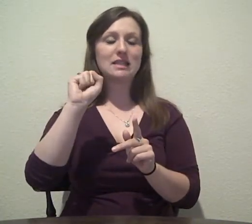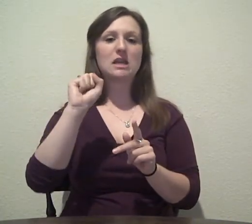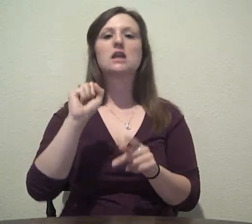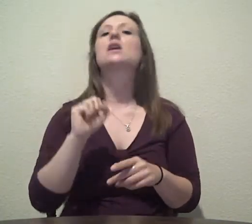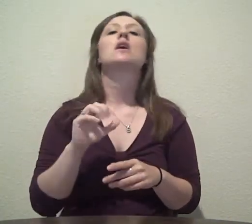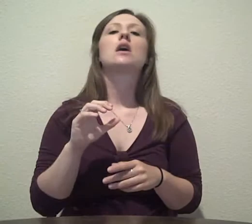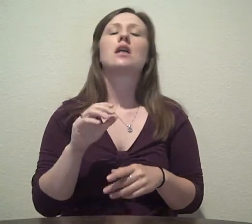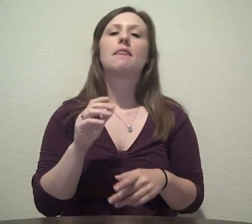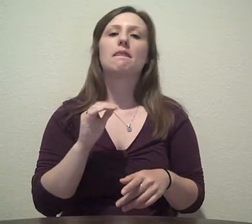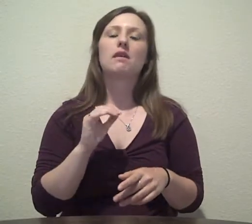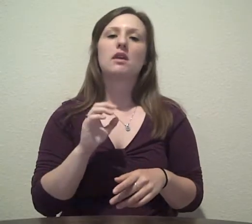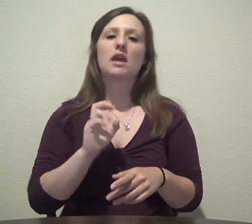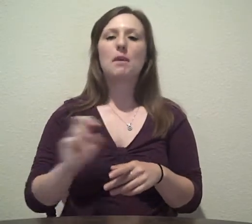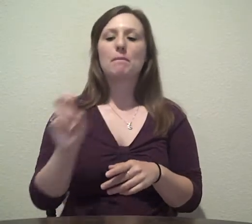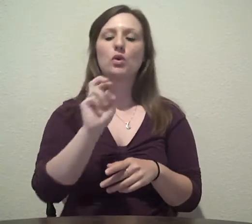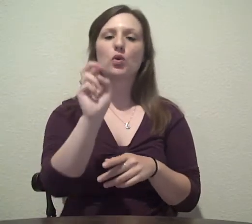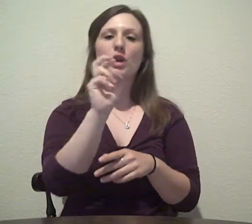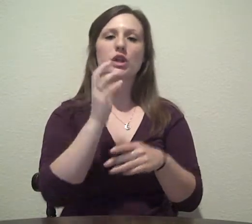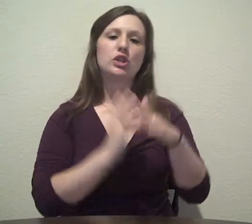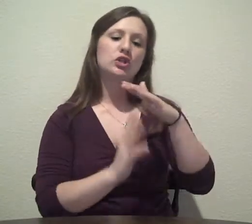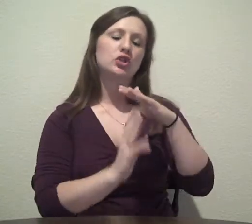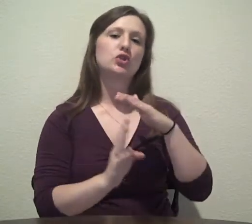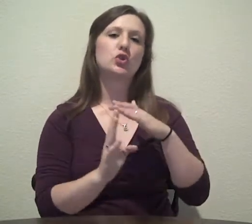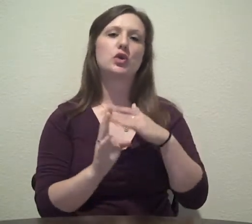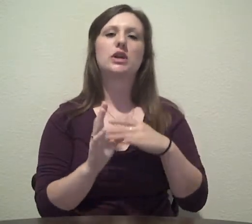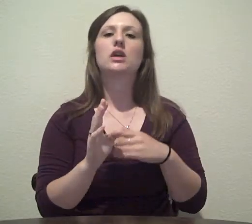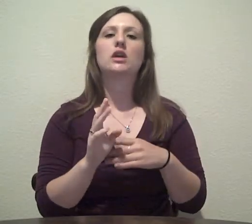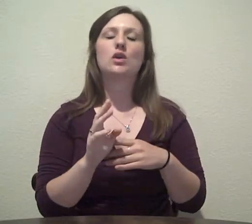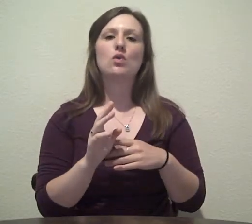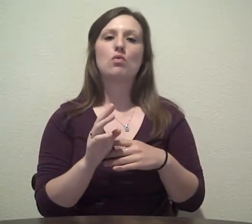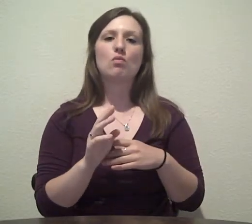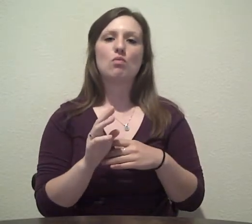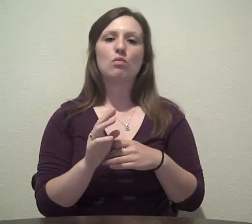confused process and more dependent on luck than it should have been.